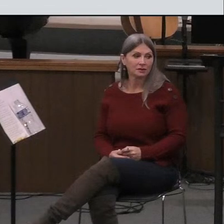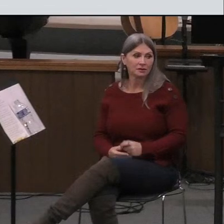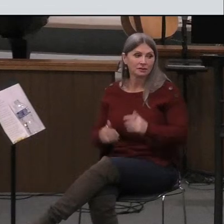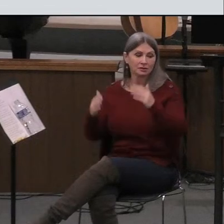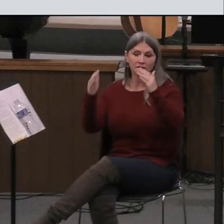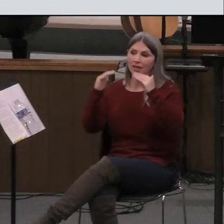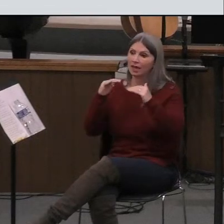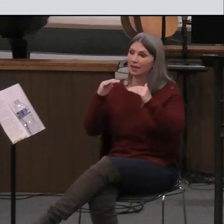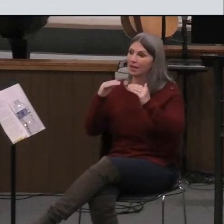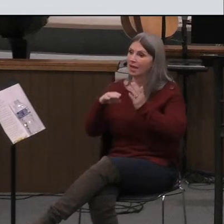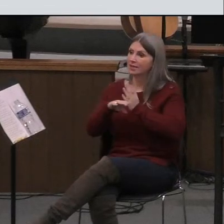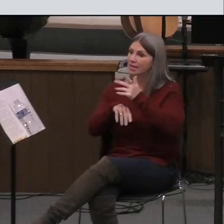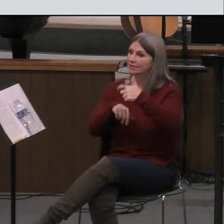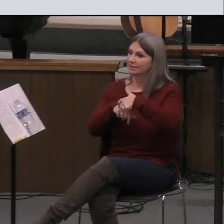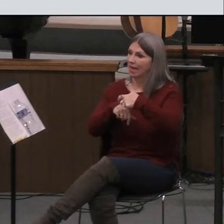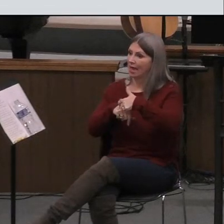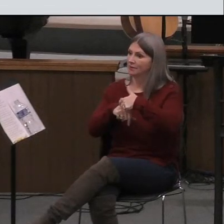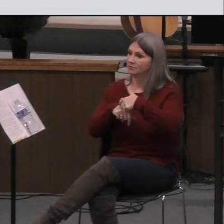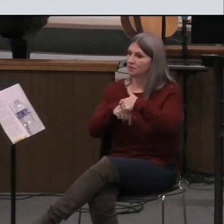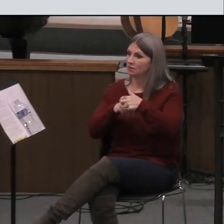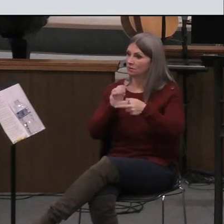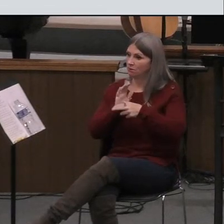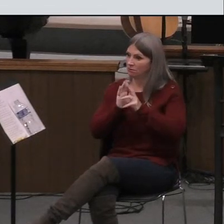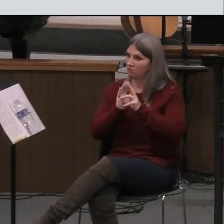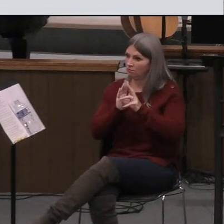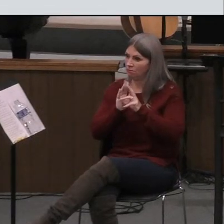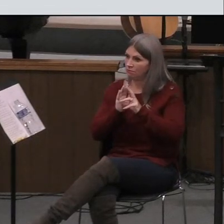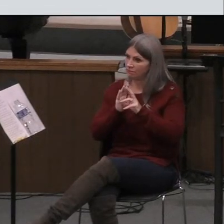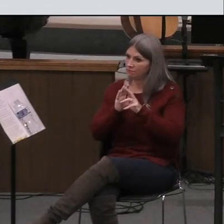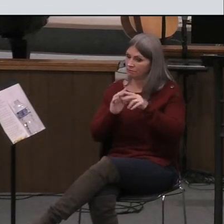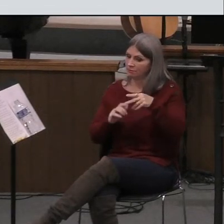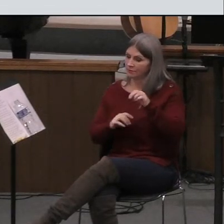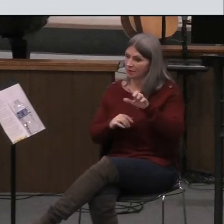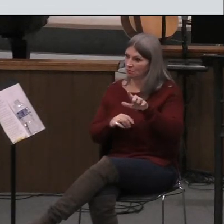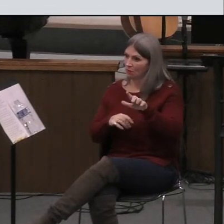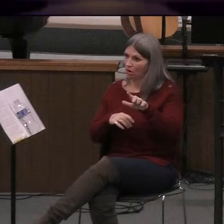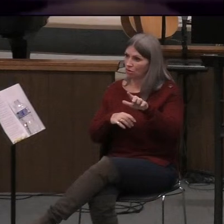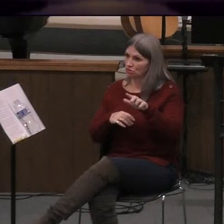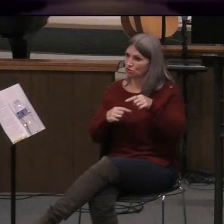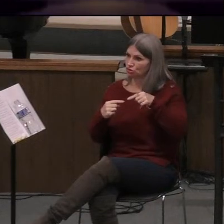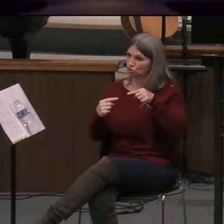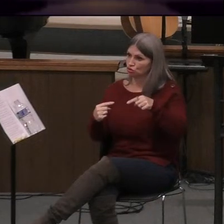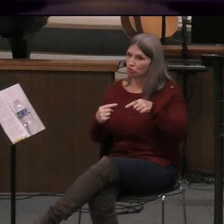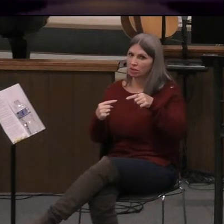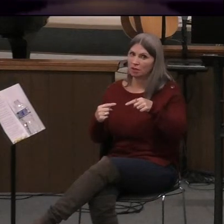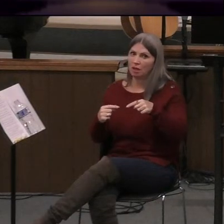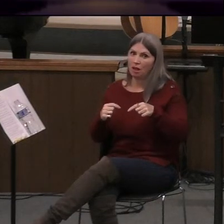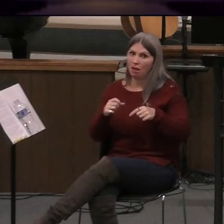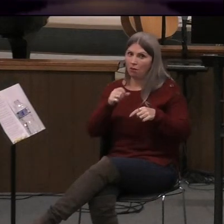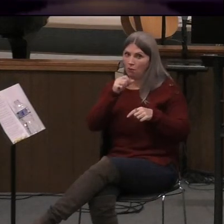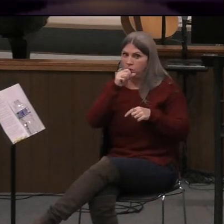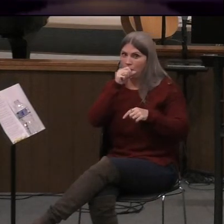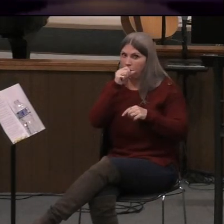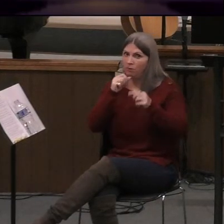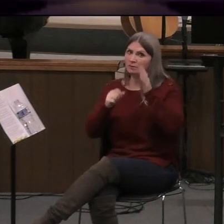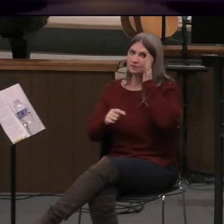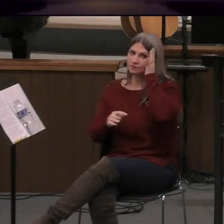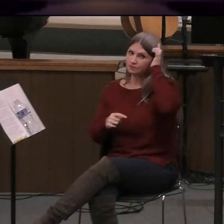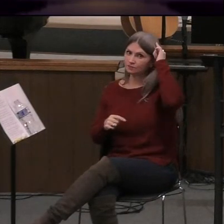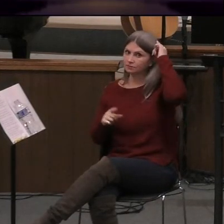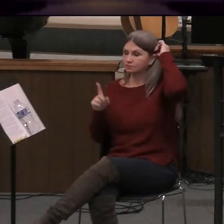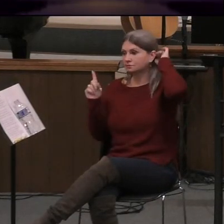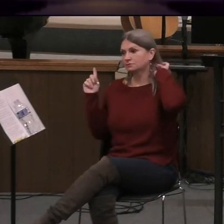Next time, we're going to look at what are Paul's struggles when he's writing with the Colossians, to